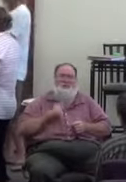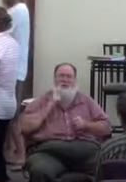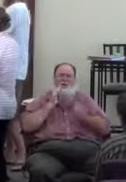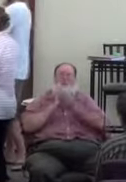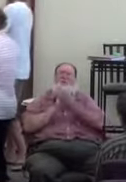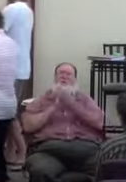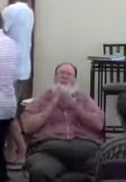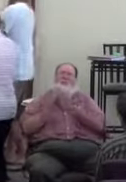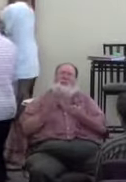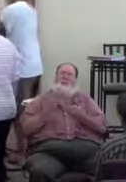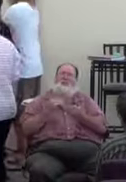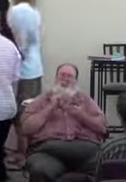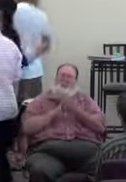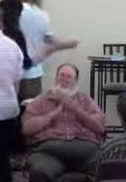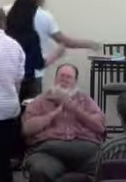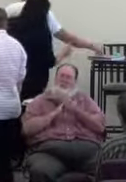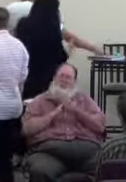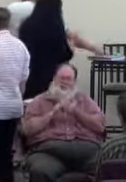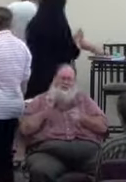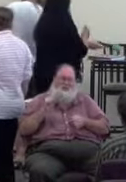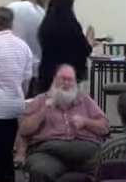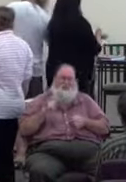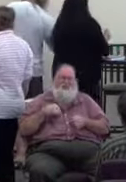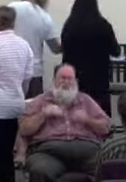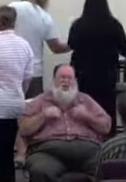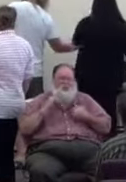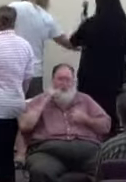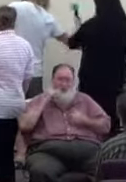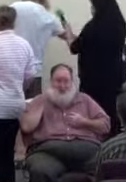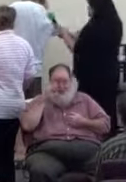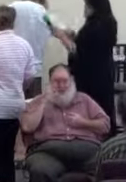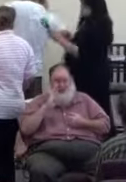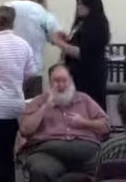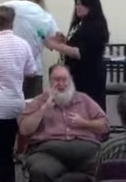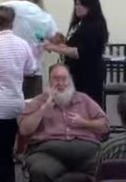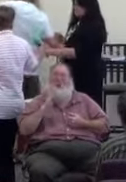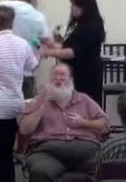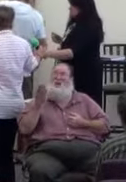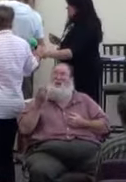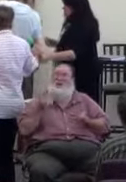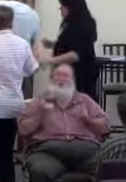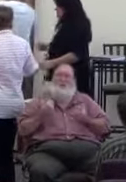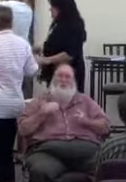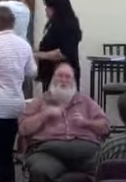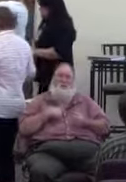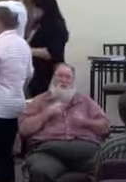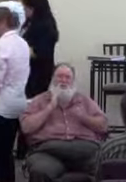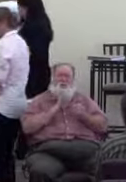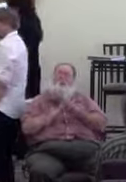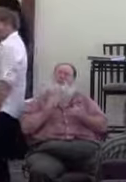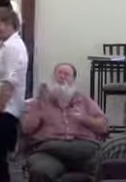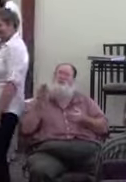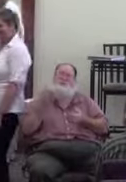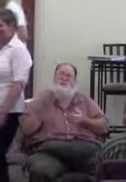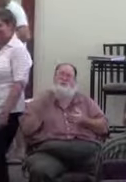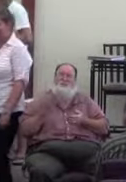Praise is very much needed. We have a jealous God, and He wants us to praise Him and love